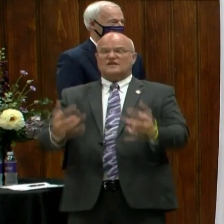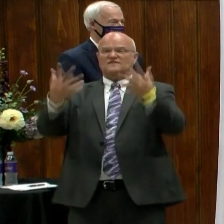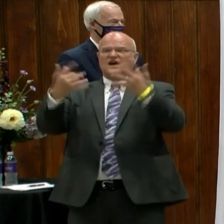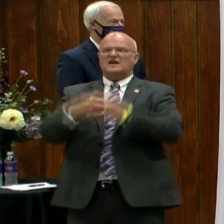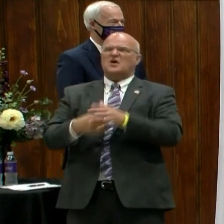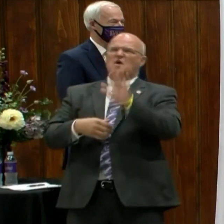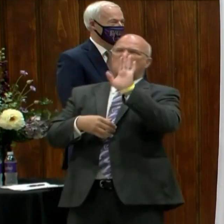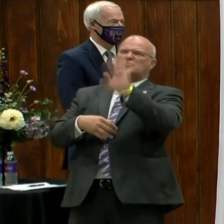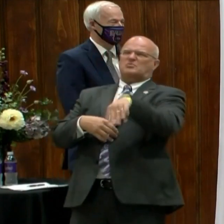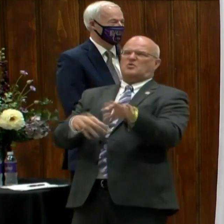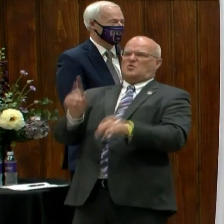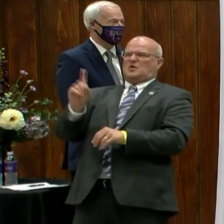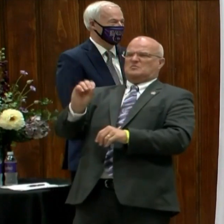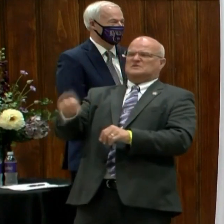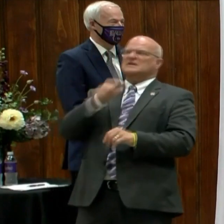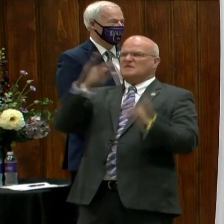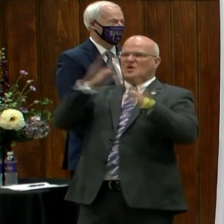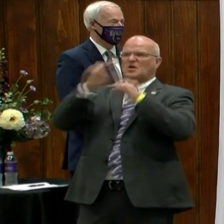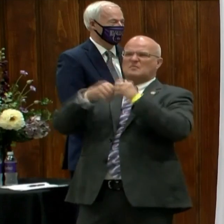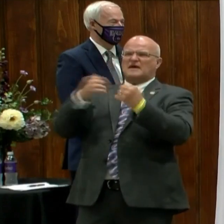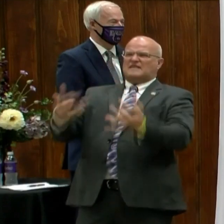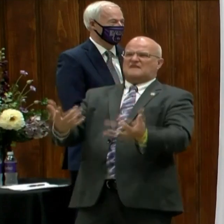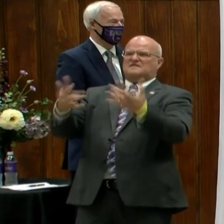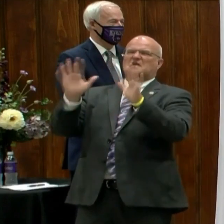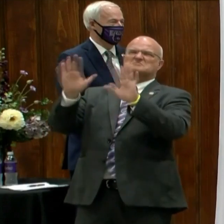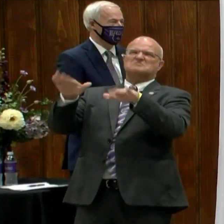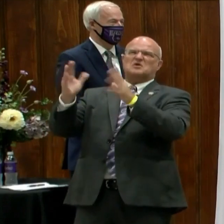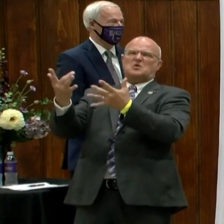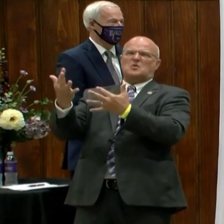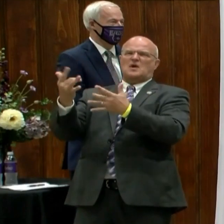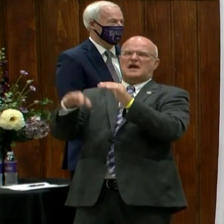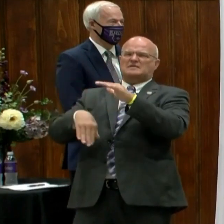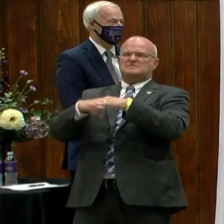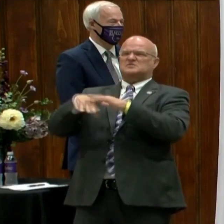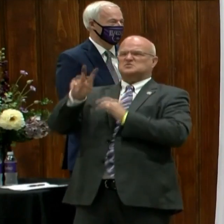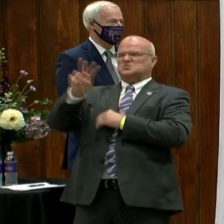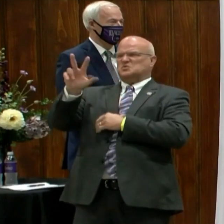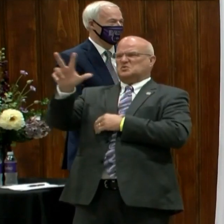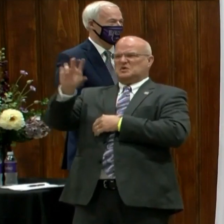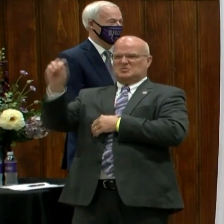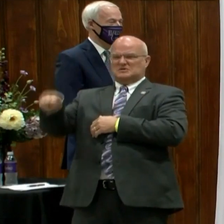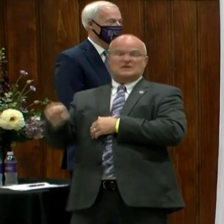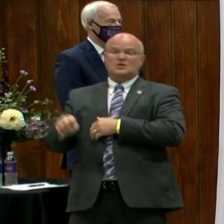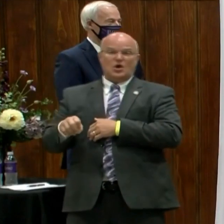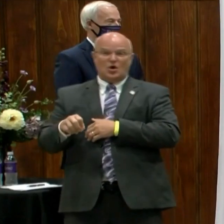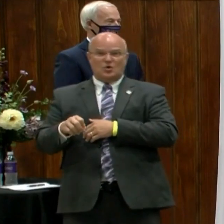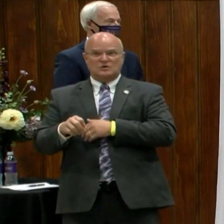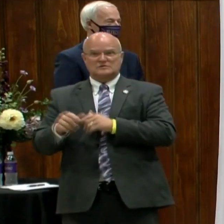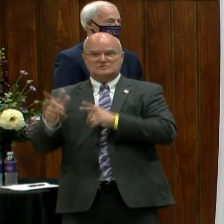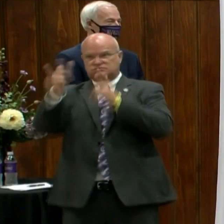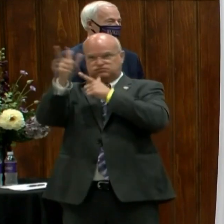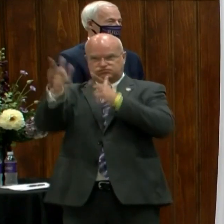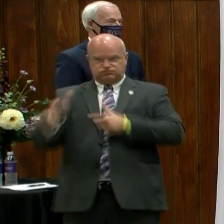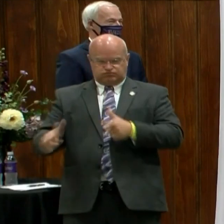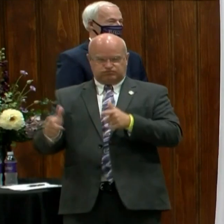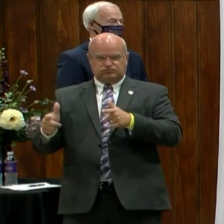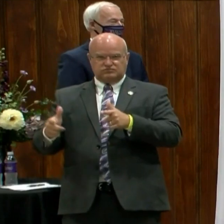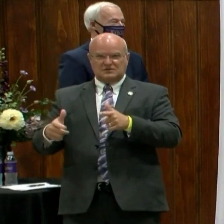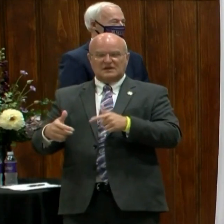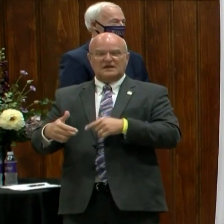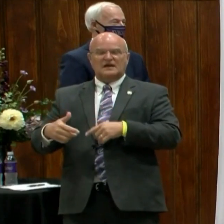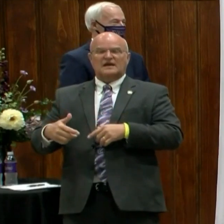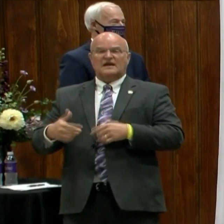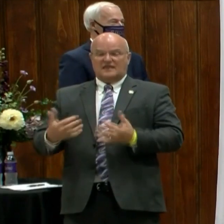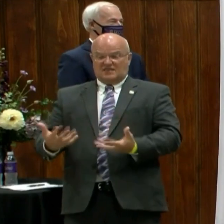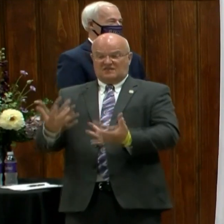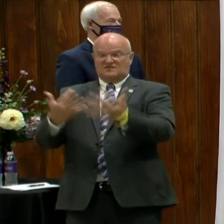that's less than 1%. I'm not going to worry about it now. Let's wait till it gets up to 2 or 3%. No, you get after it. And the fire